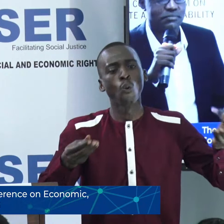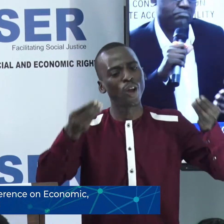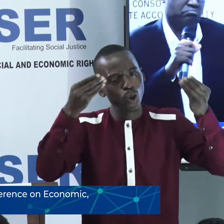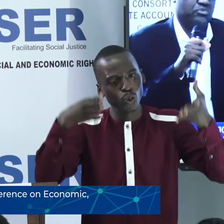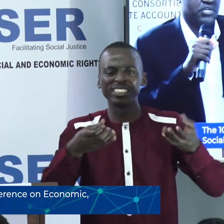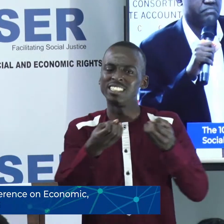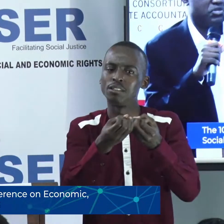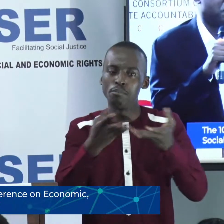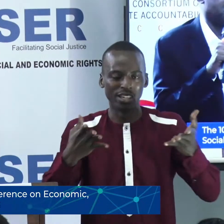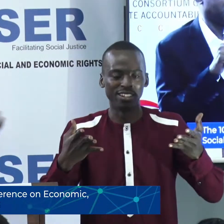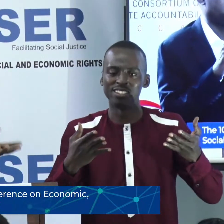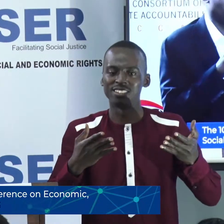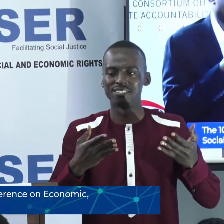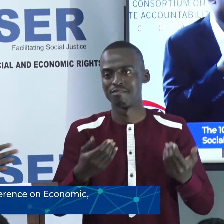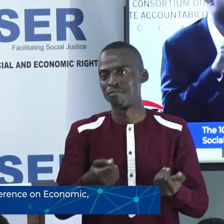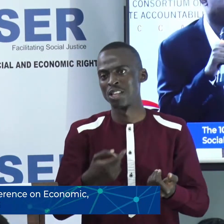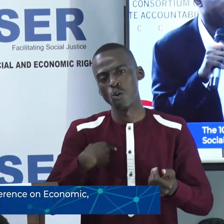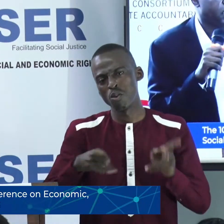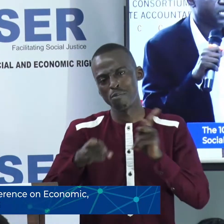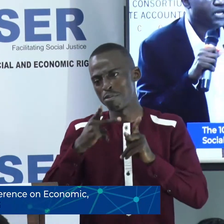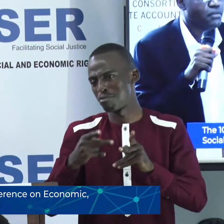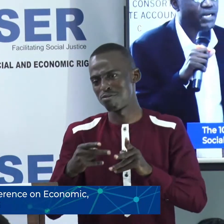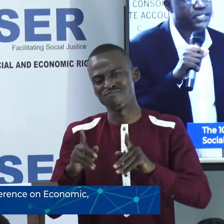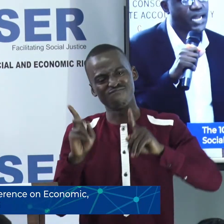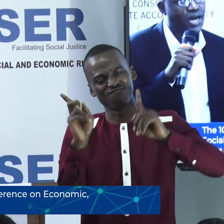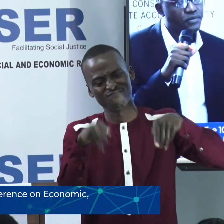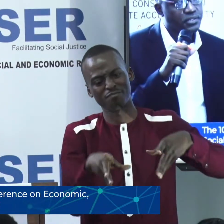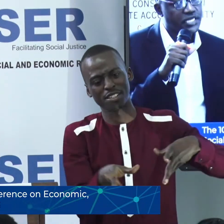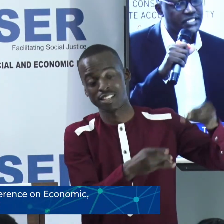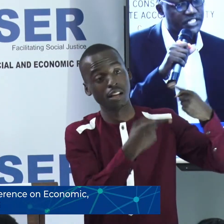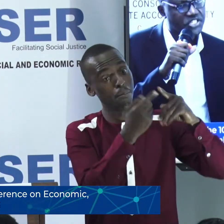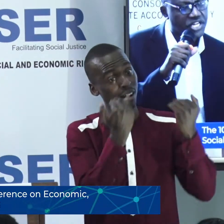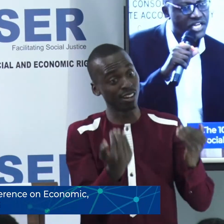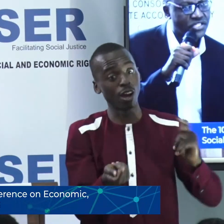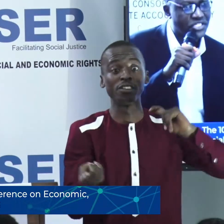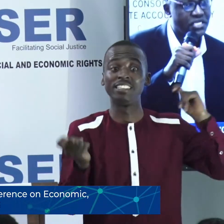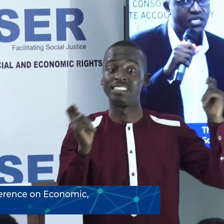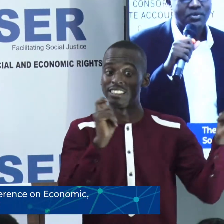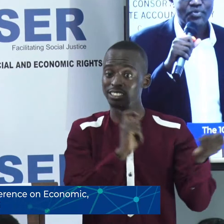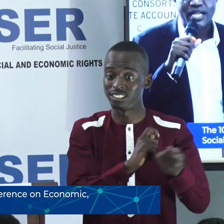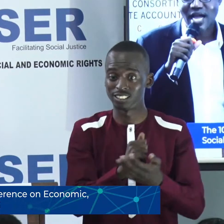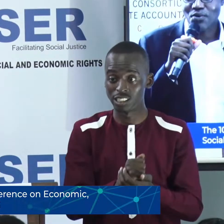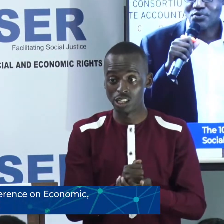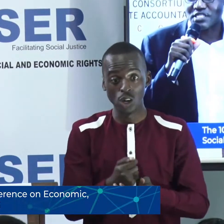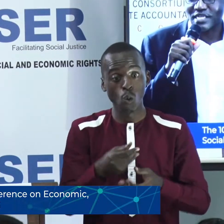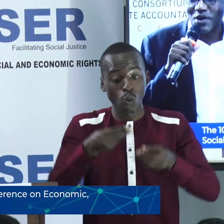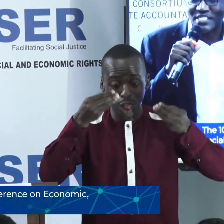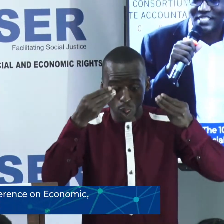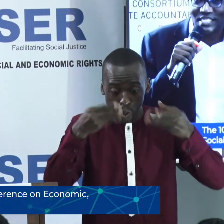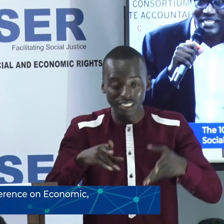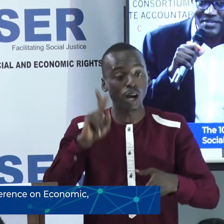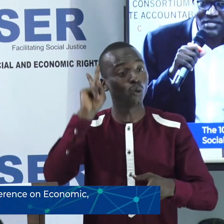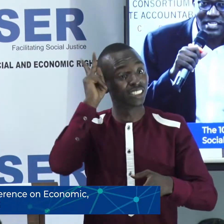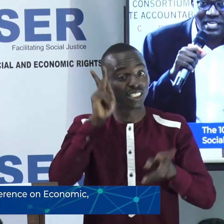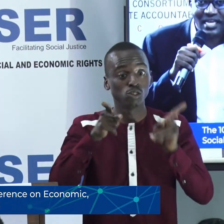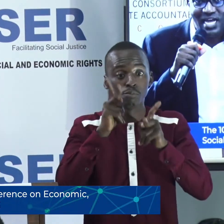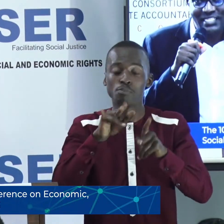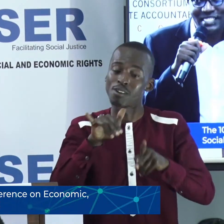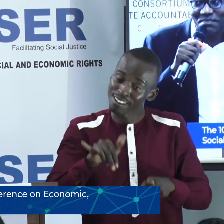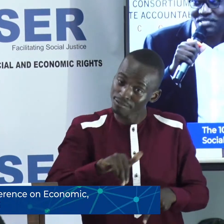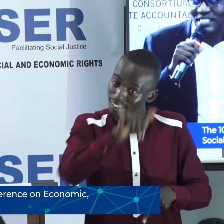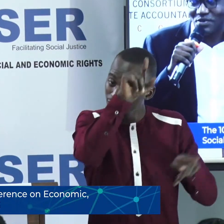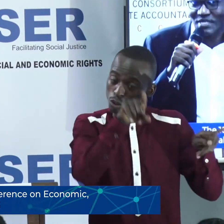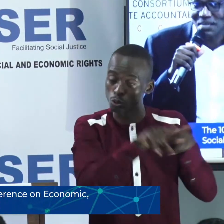And the middle class, we were not bothered. But now there is a change. We are now losing our skilled